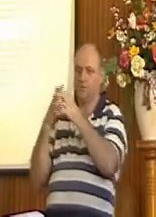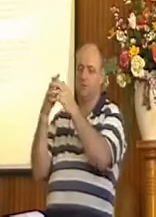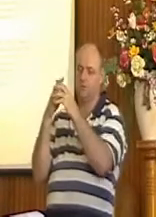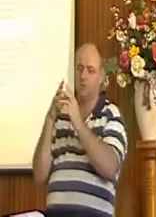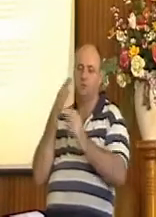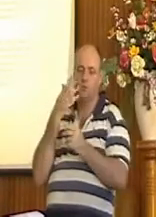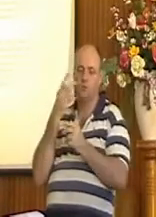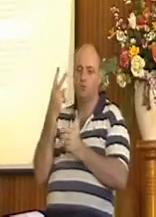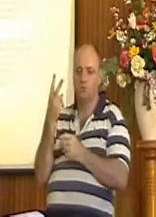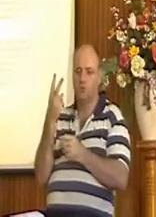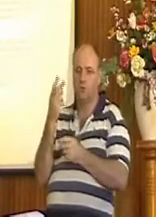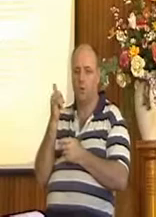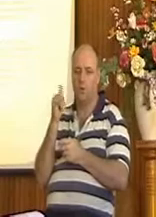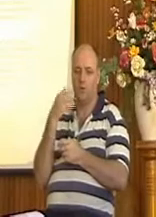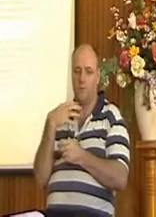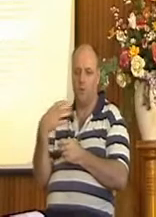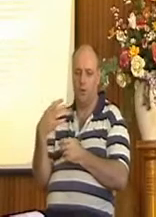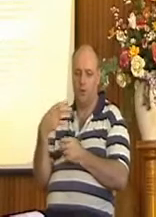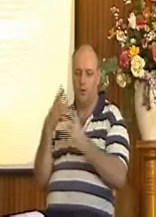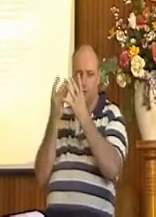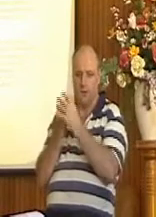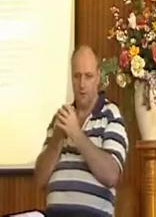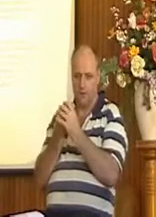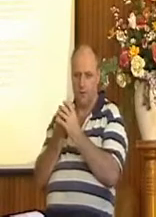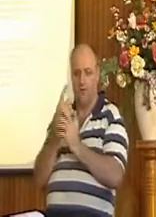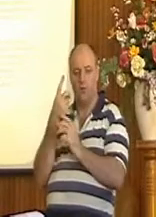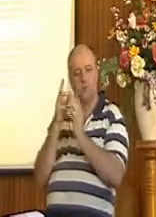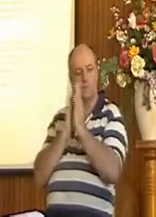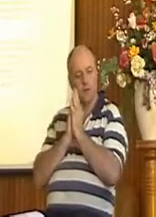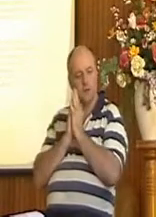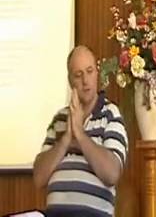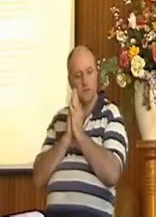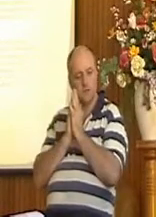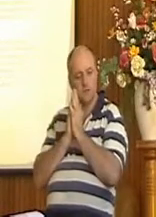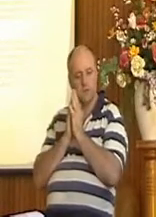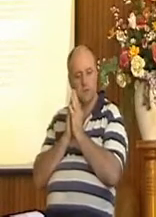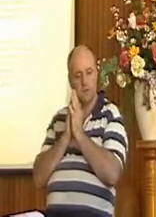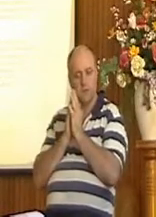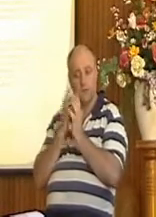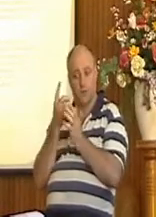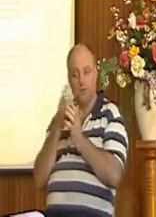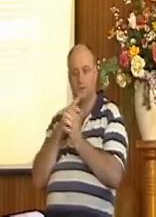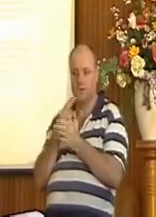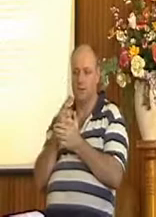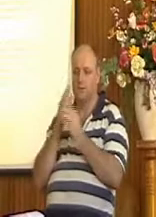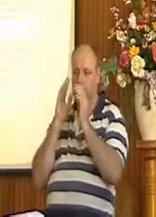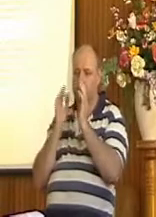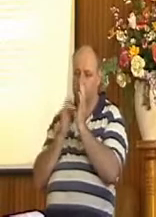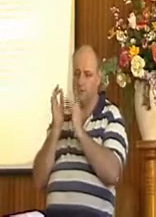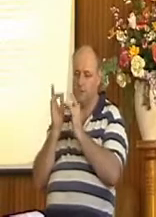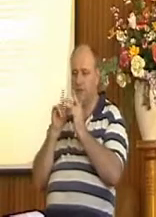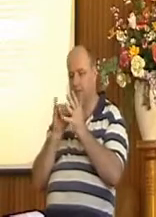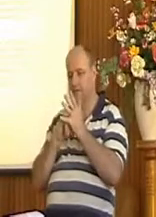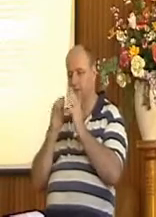When two people are together and one prays and says, Jesus is wonderful, and